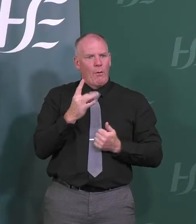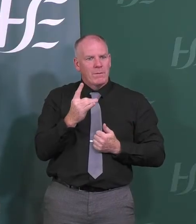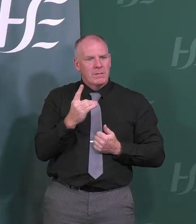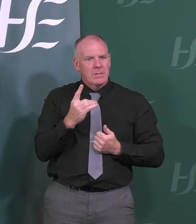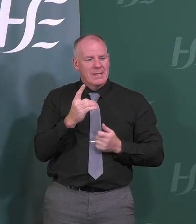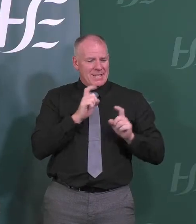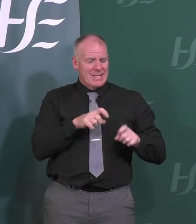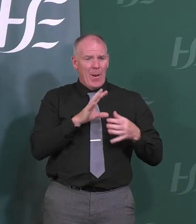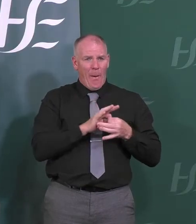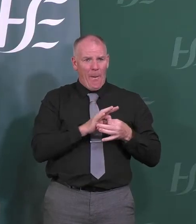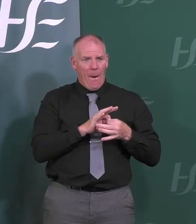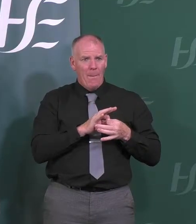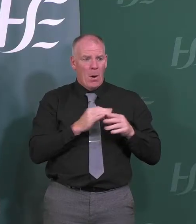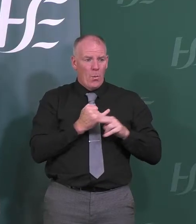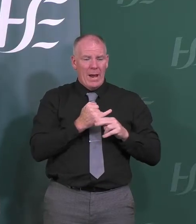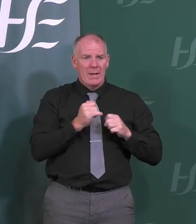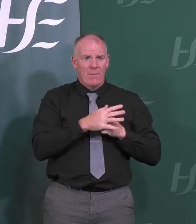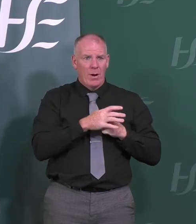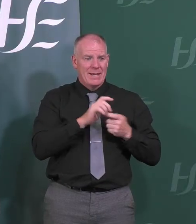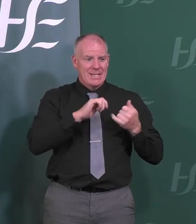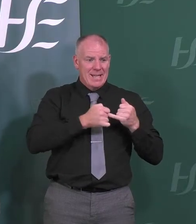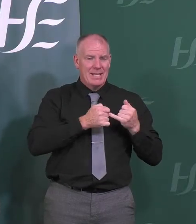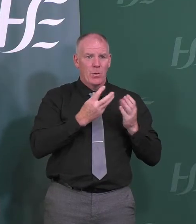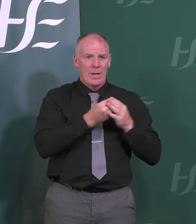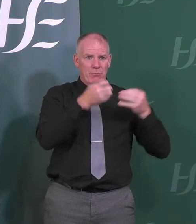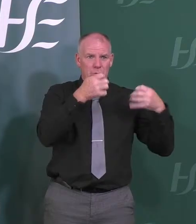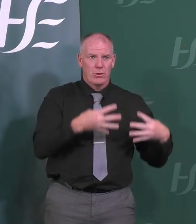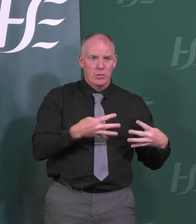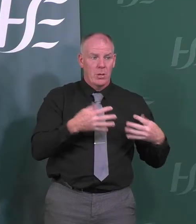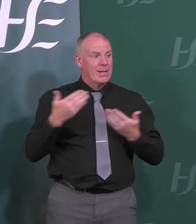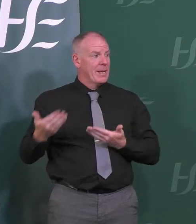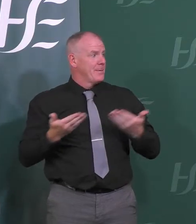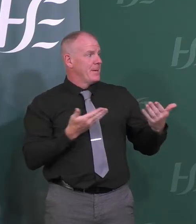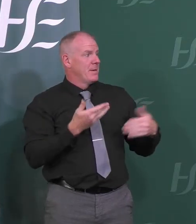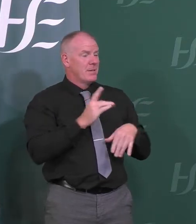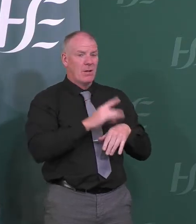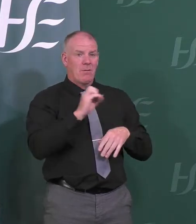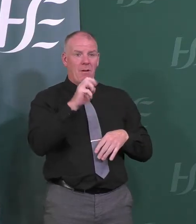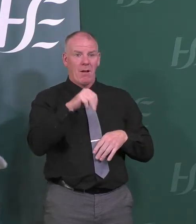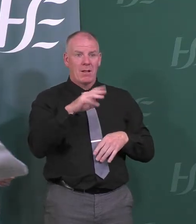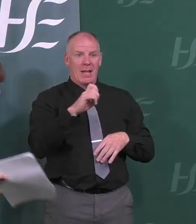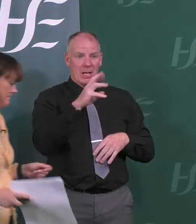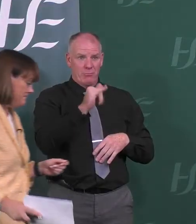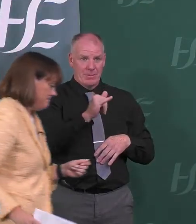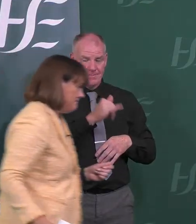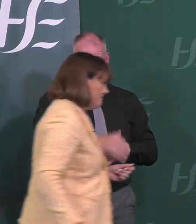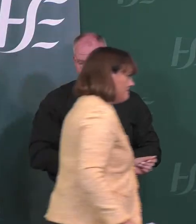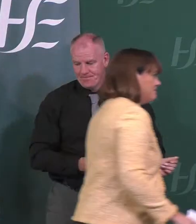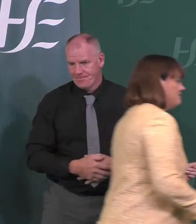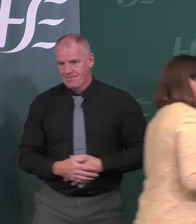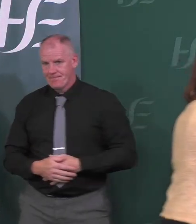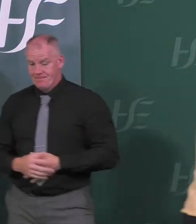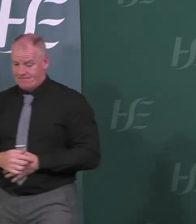test, and await the results of your test. I'd now like to hand over to Dr. Colm Henry.